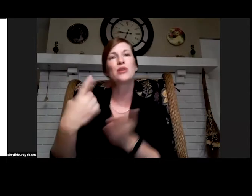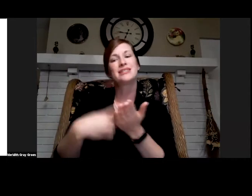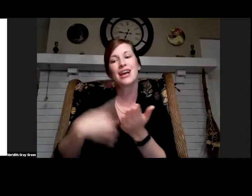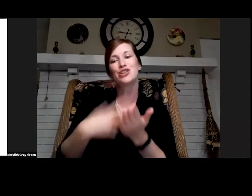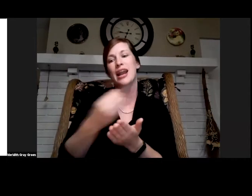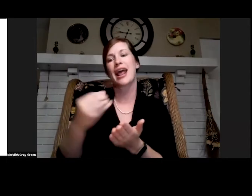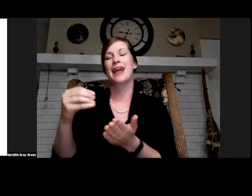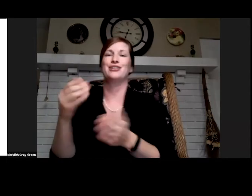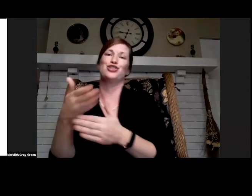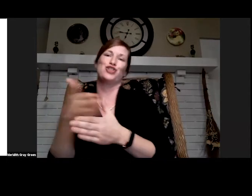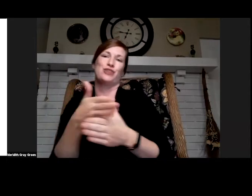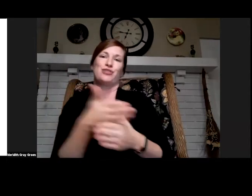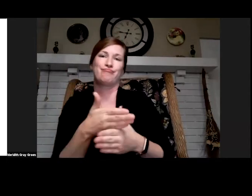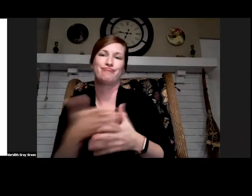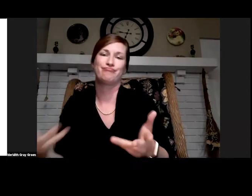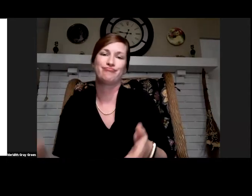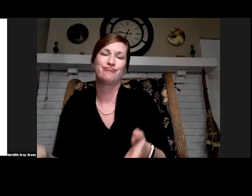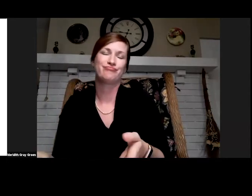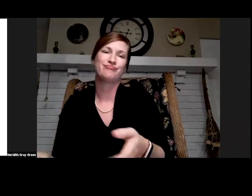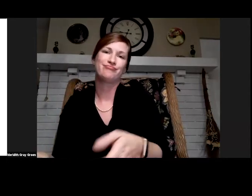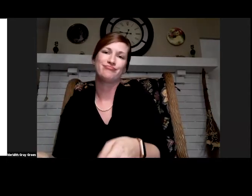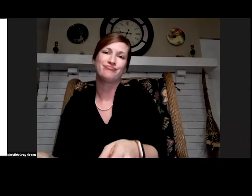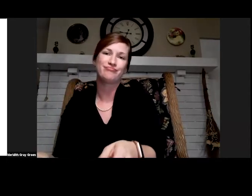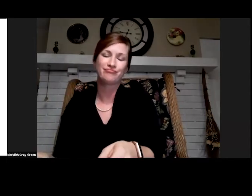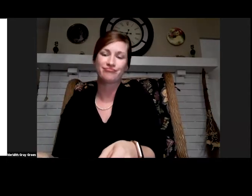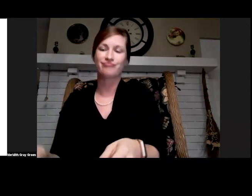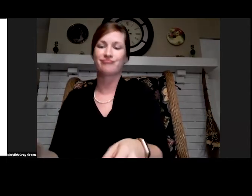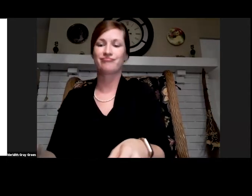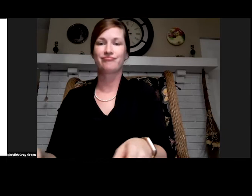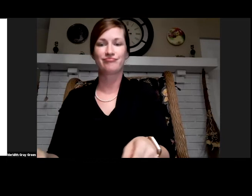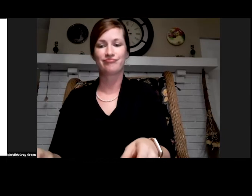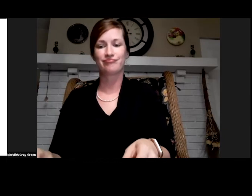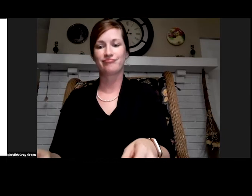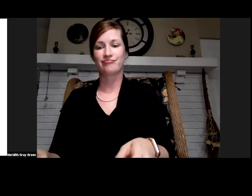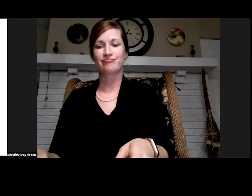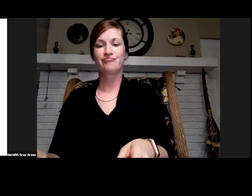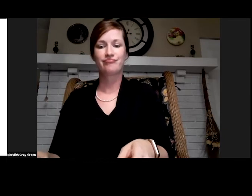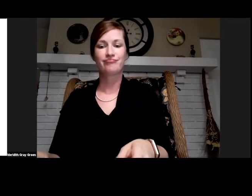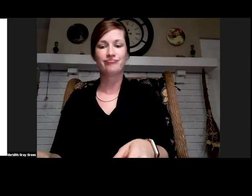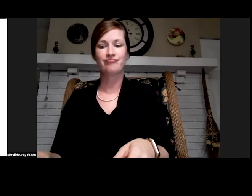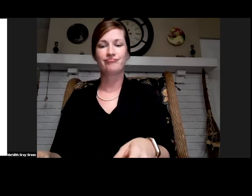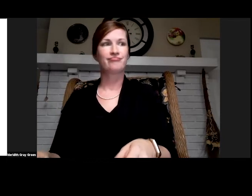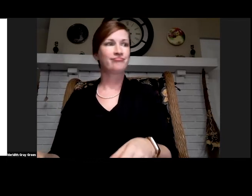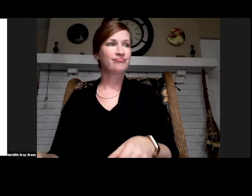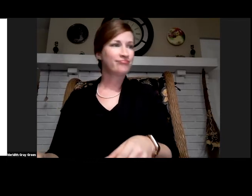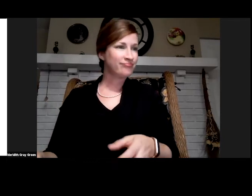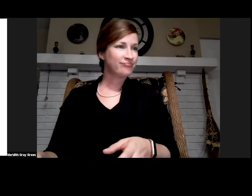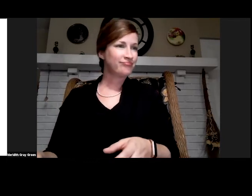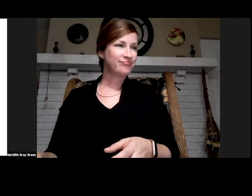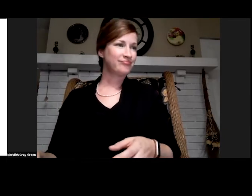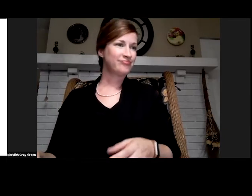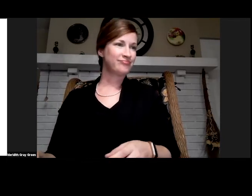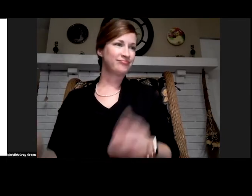they experience what they see. My hope is they understand the trauma that deaf people have been through.